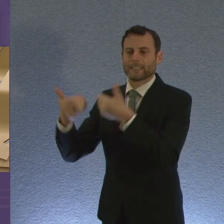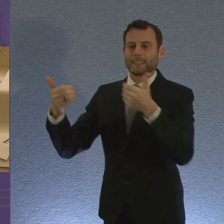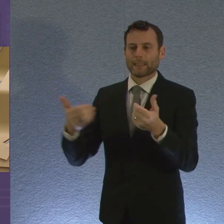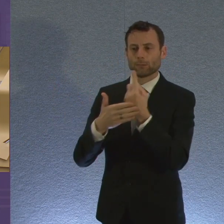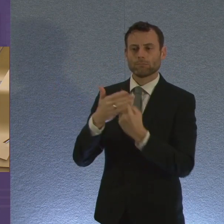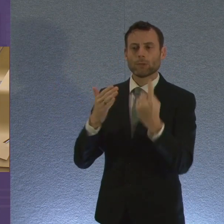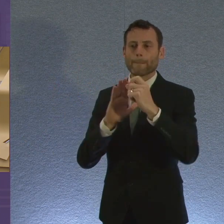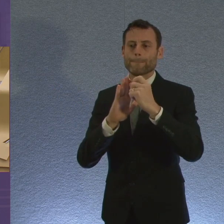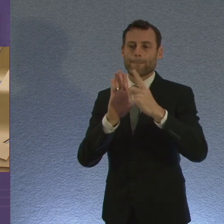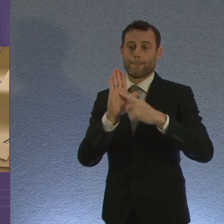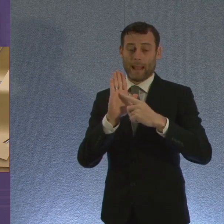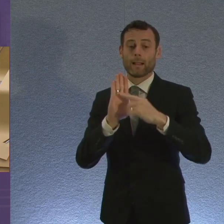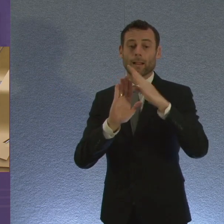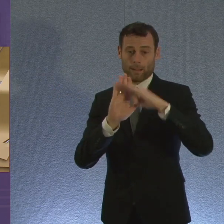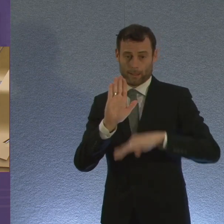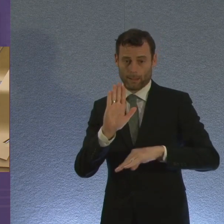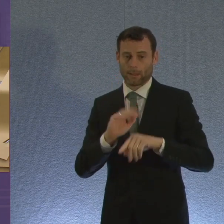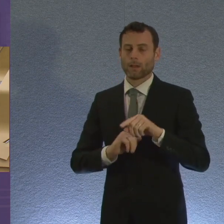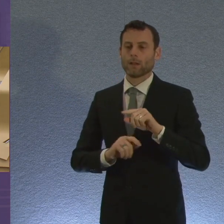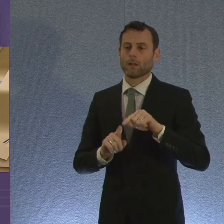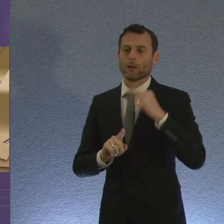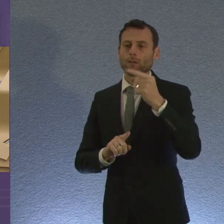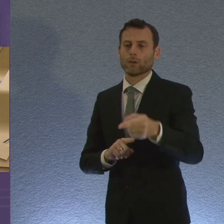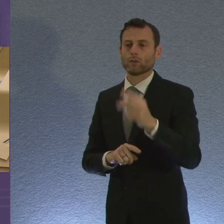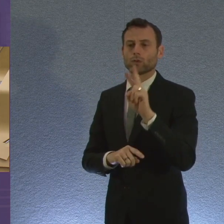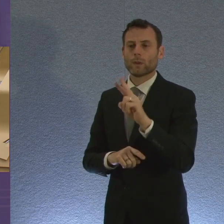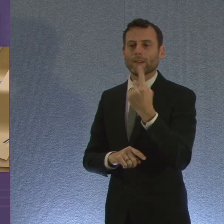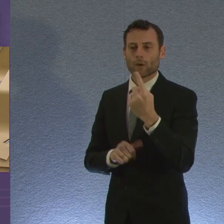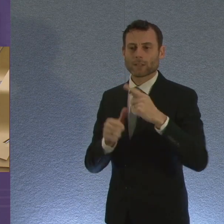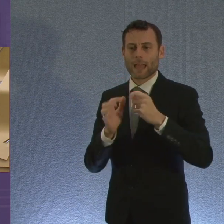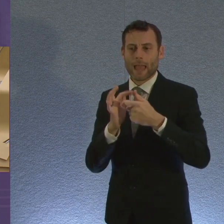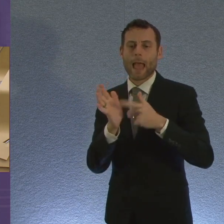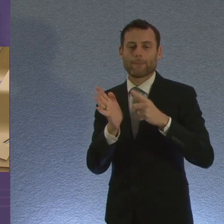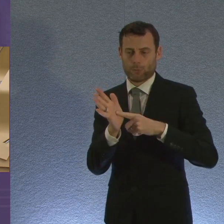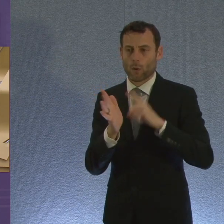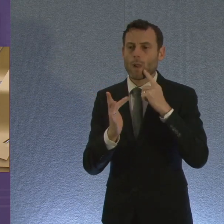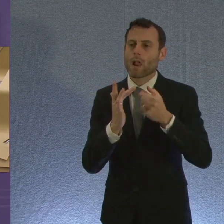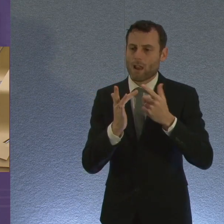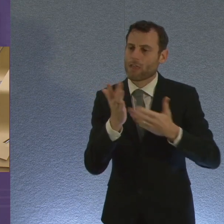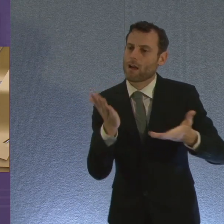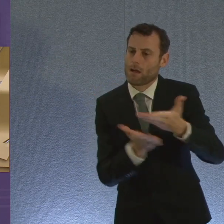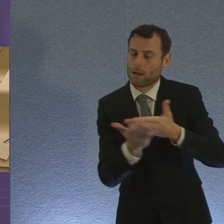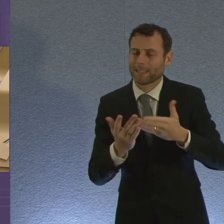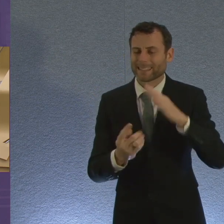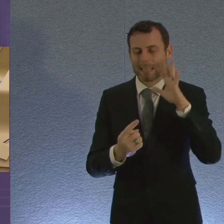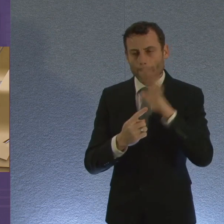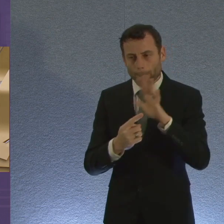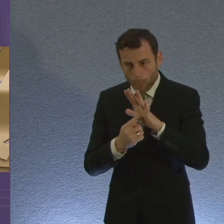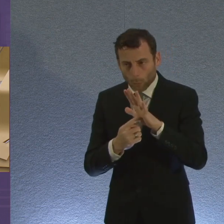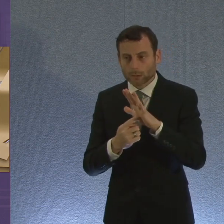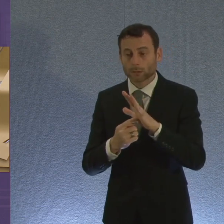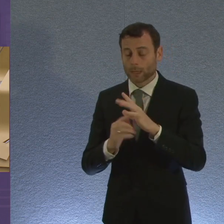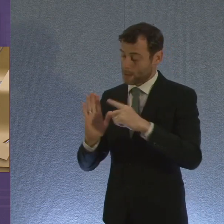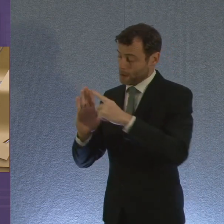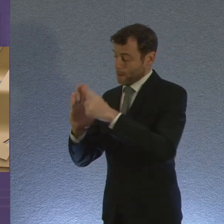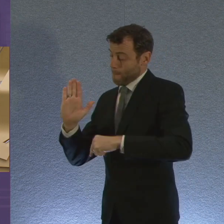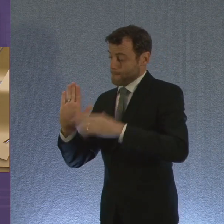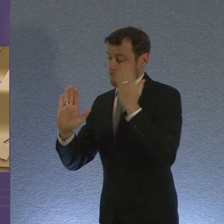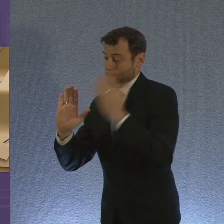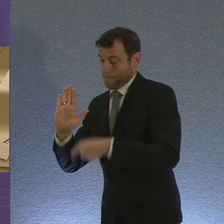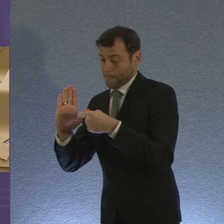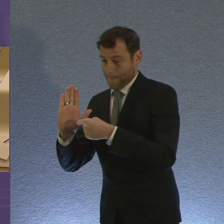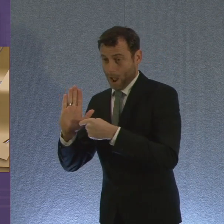is anticipated to be the next sitting day. The courts must be allowed to function. By the end of this month, we must have the means